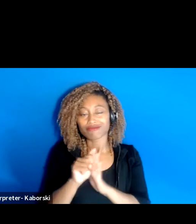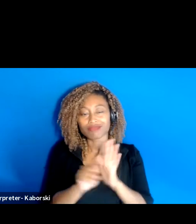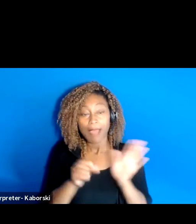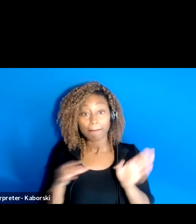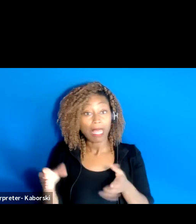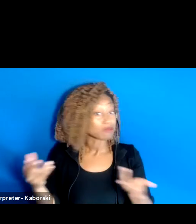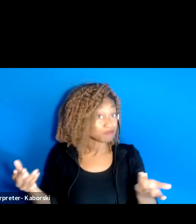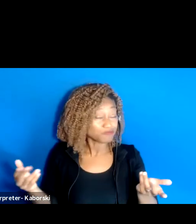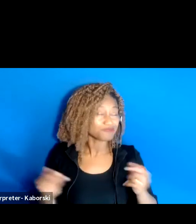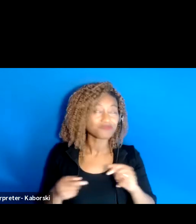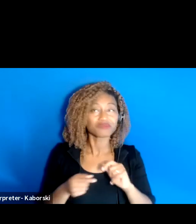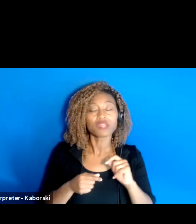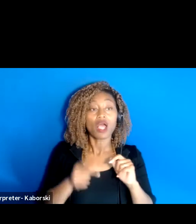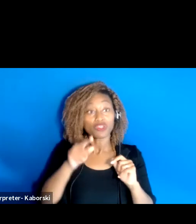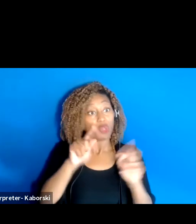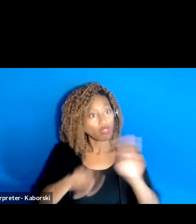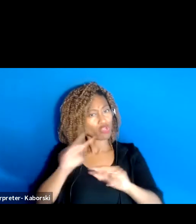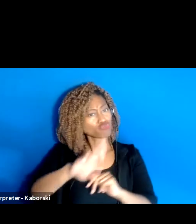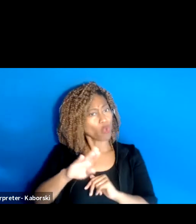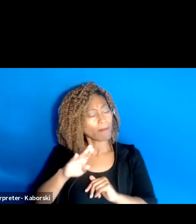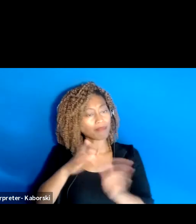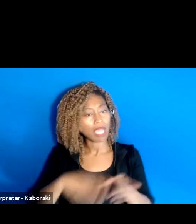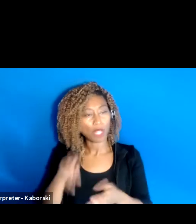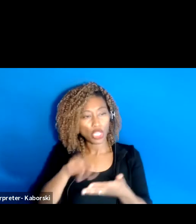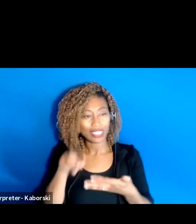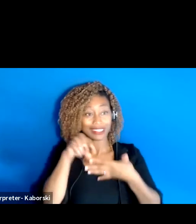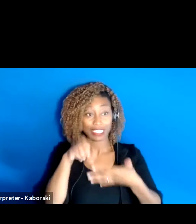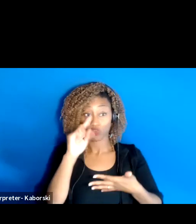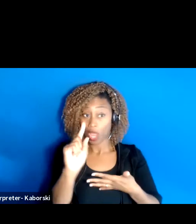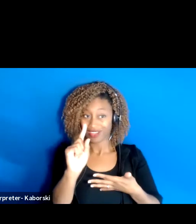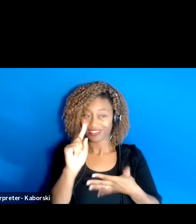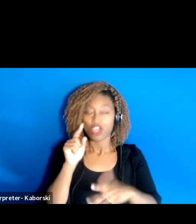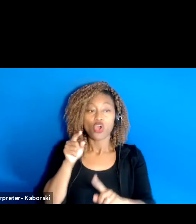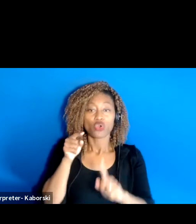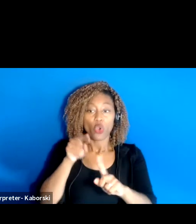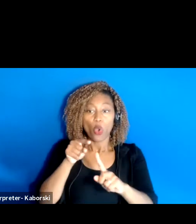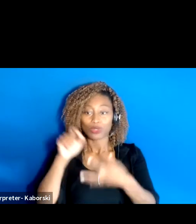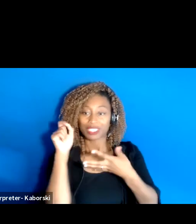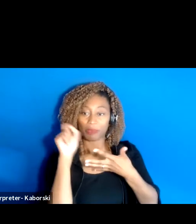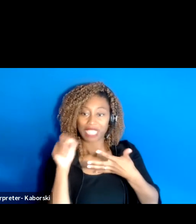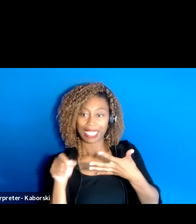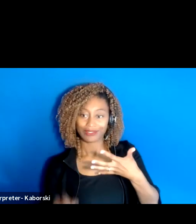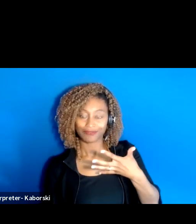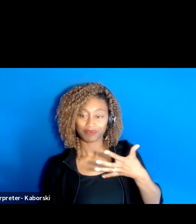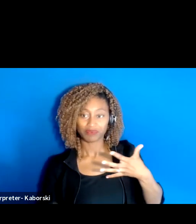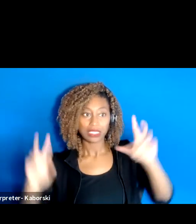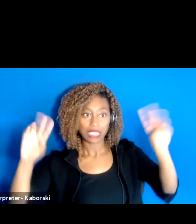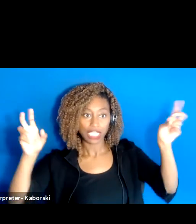at your plan, look in section 1, which is the goals and objectives section, and see how the